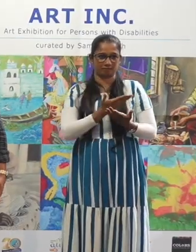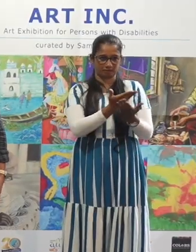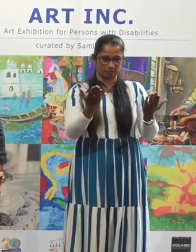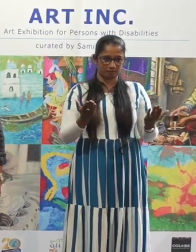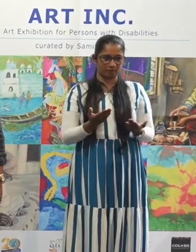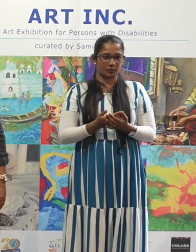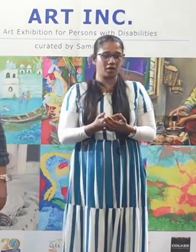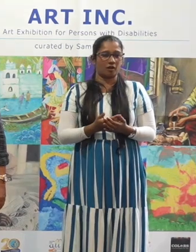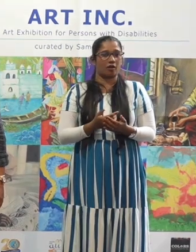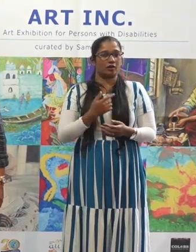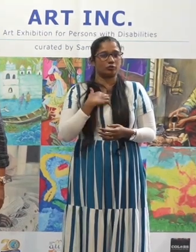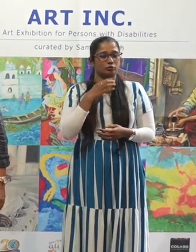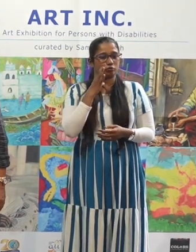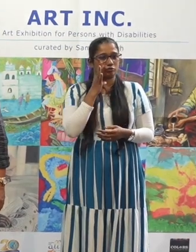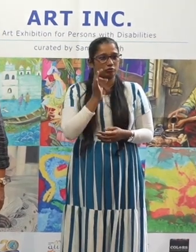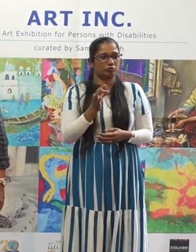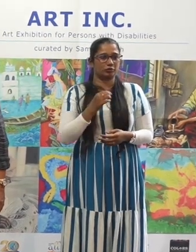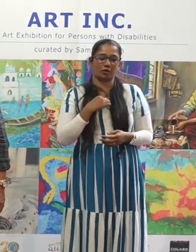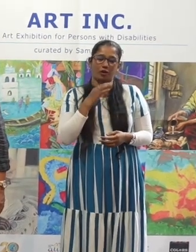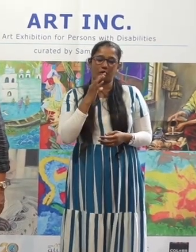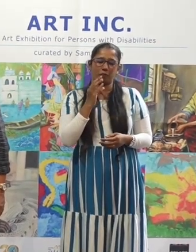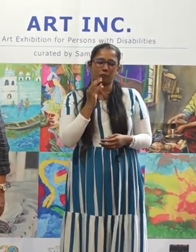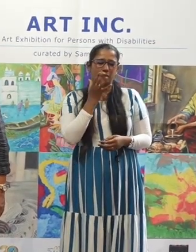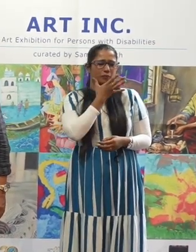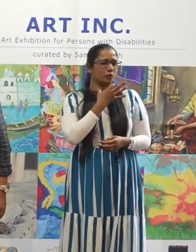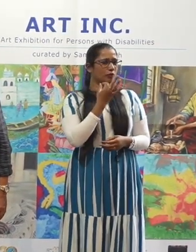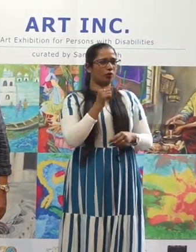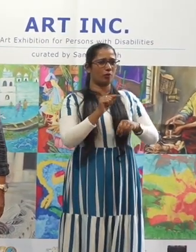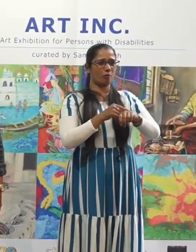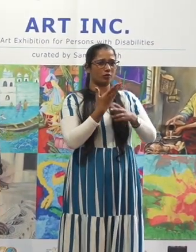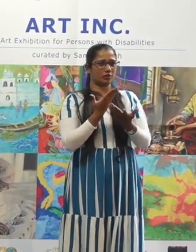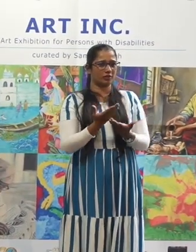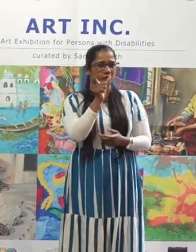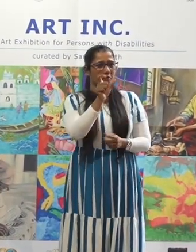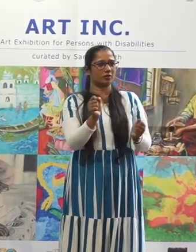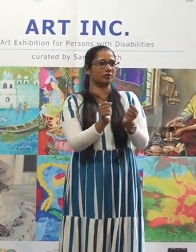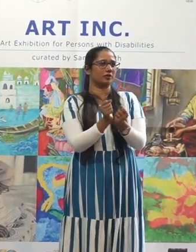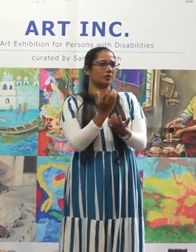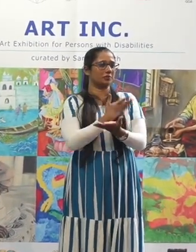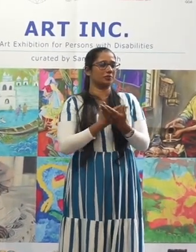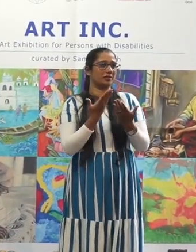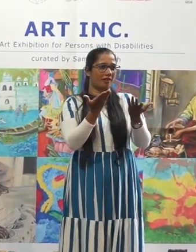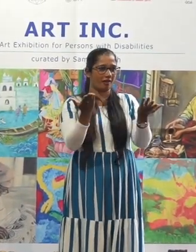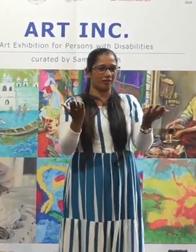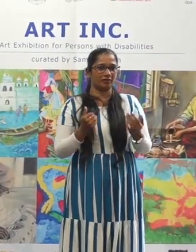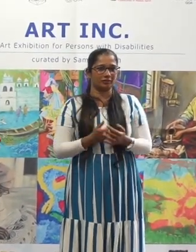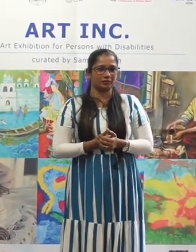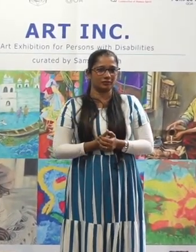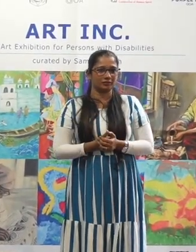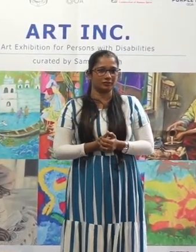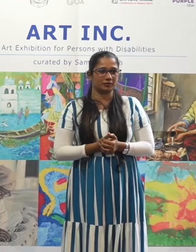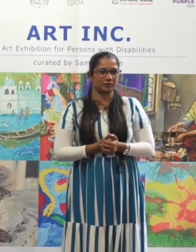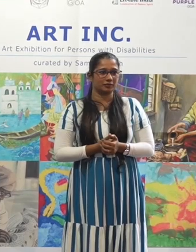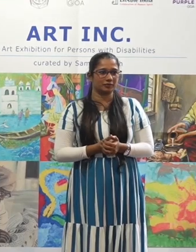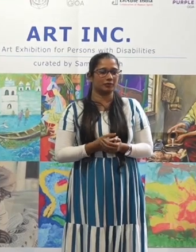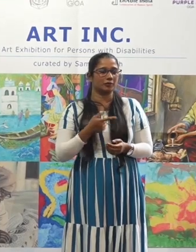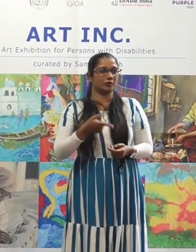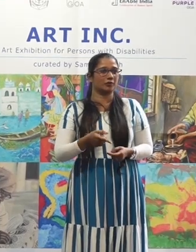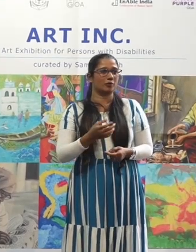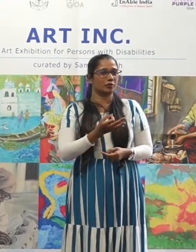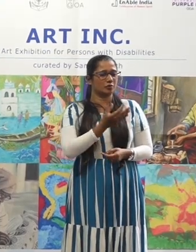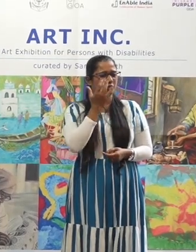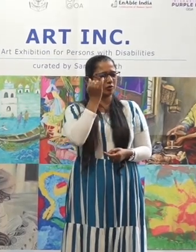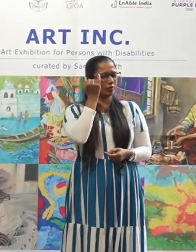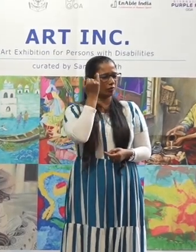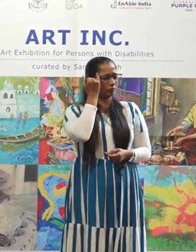that is exactly what our team today is for. I really feel this is a great opportunity for all those persons with disabilities who have a special